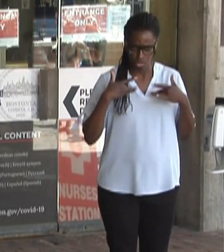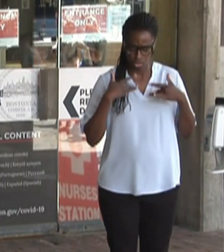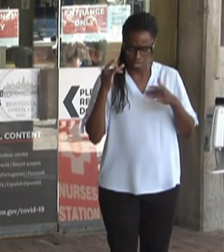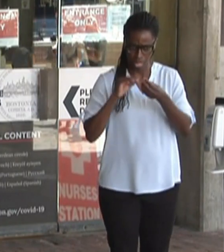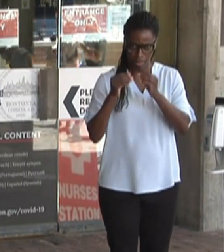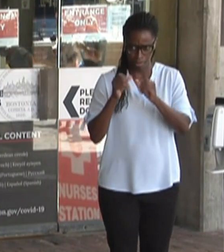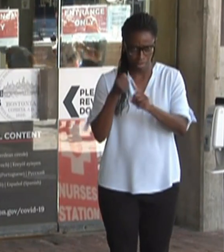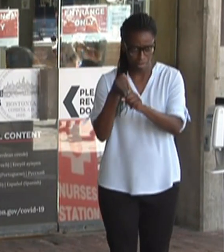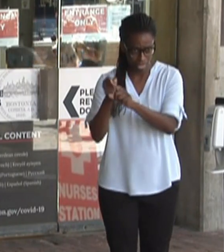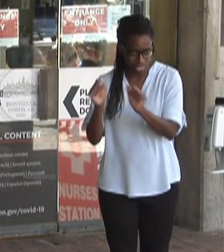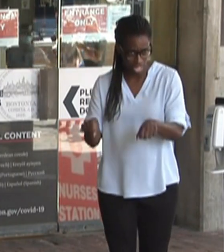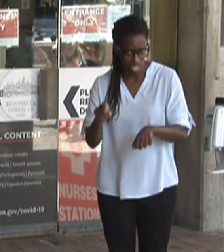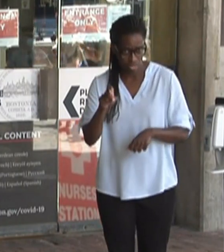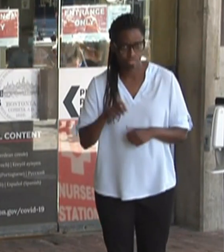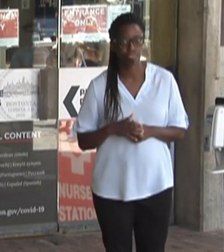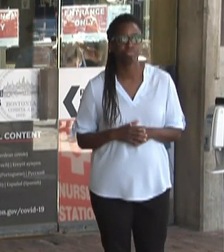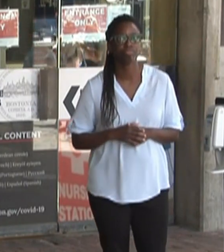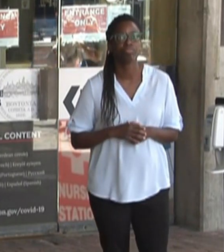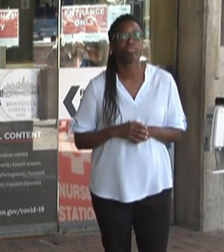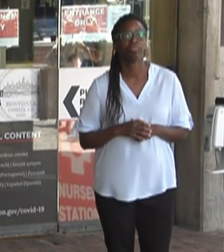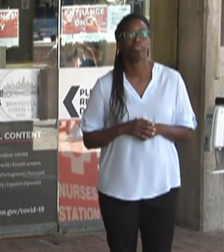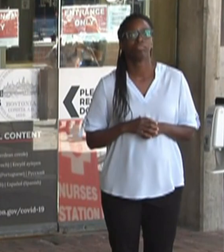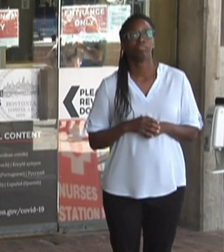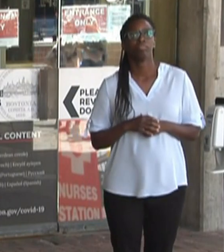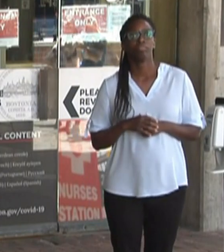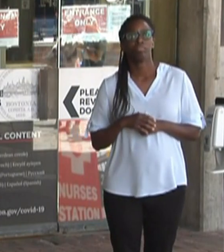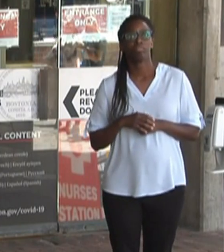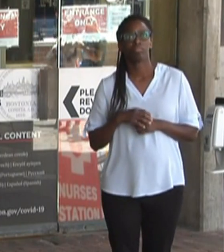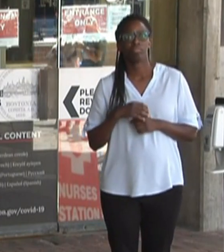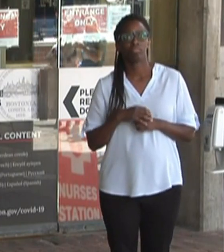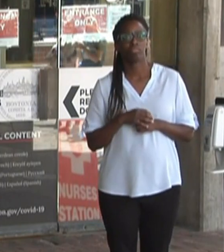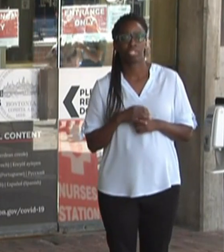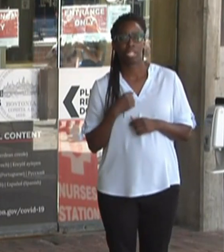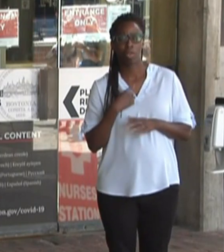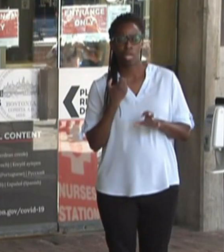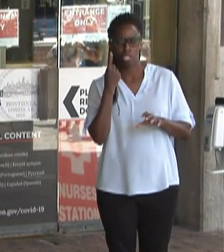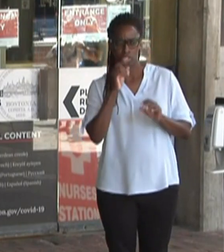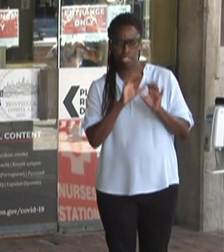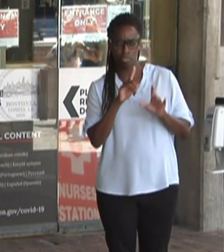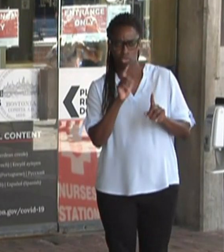I paraphrase that. You're absolutely right. The Biogen conference